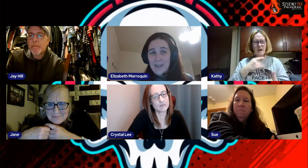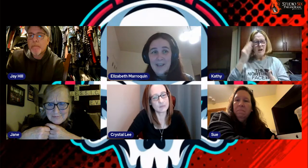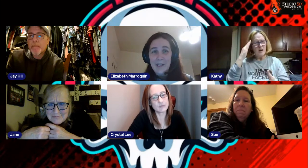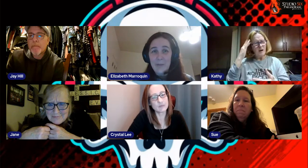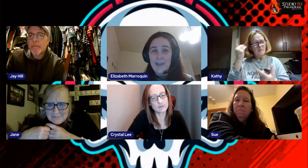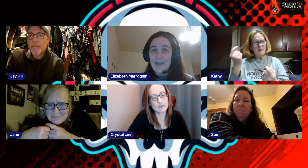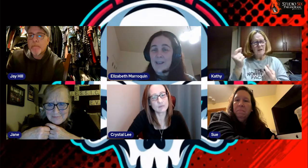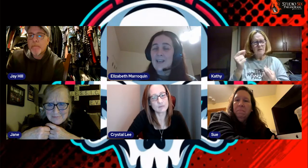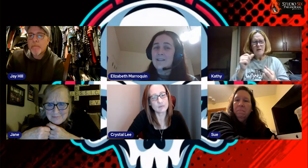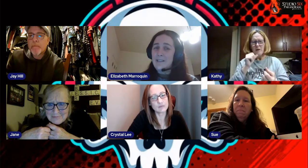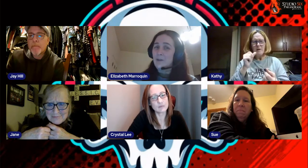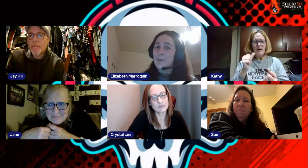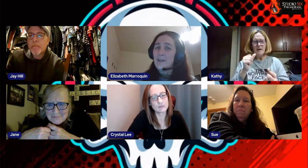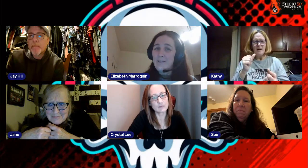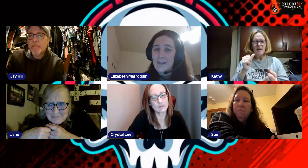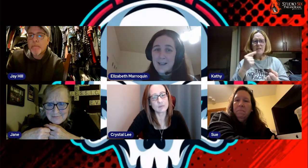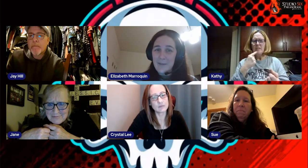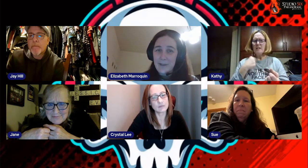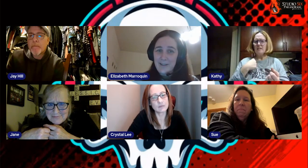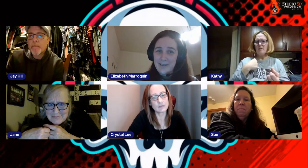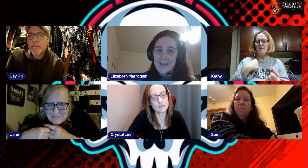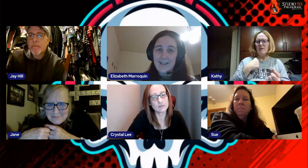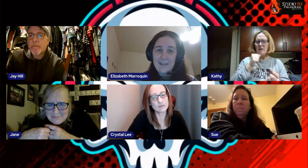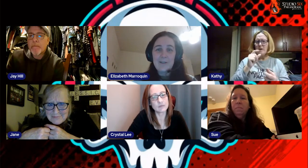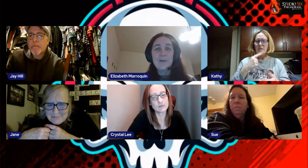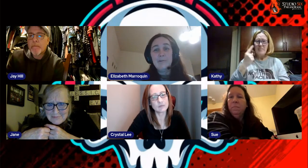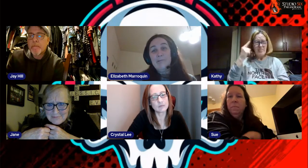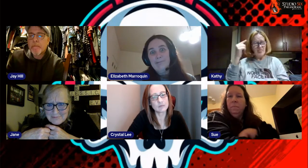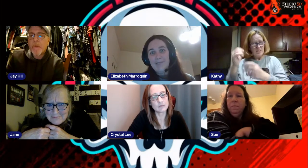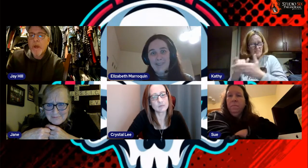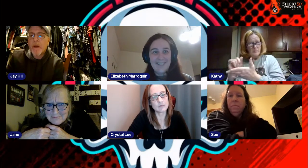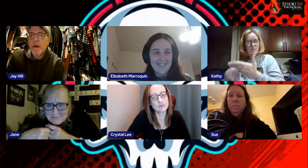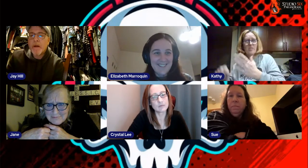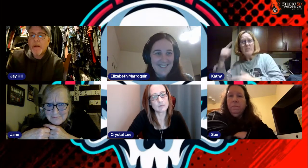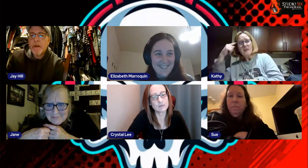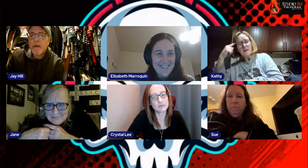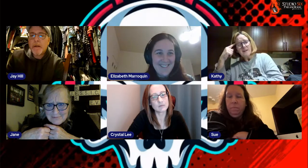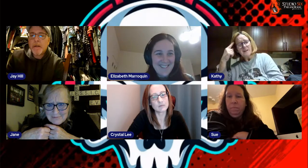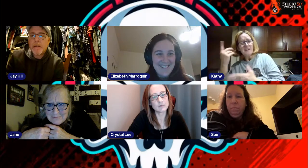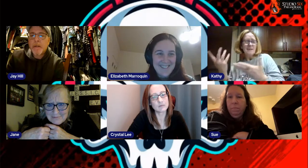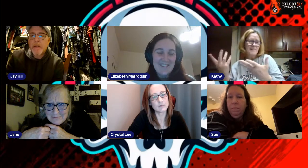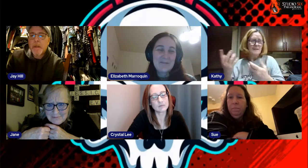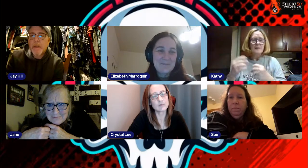animals are thinking, but they can't tell me that that's what they're thinking. So